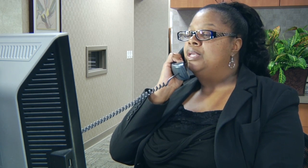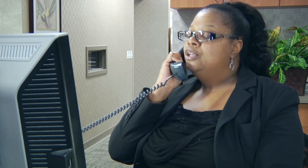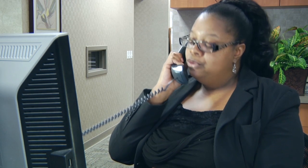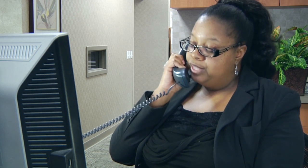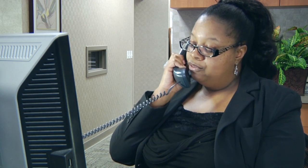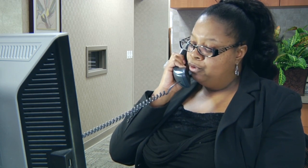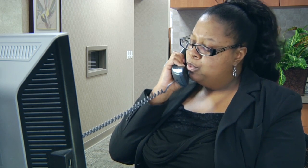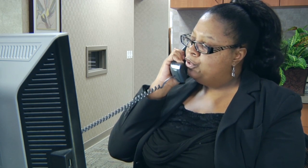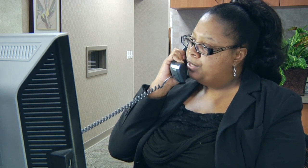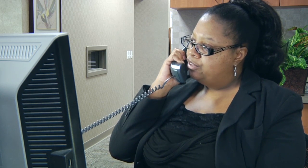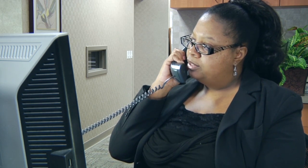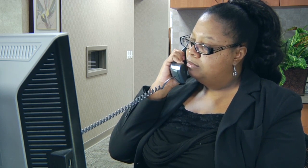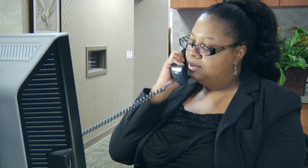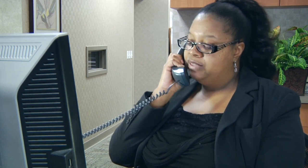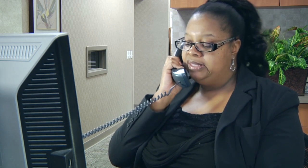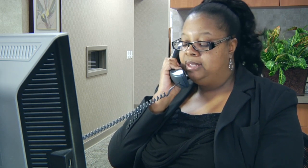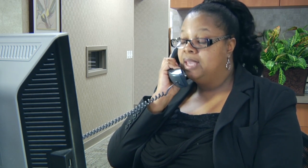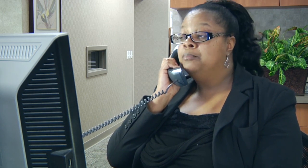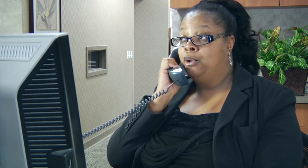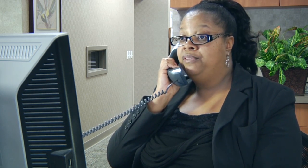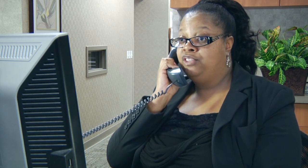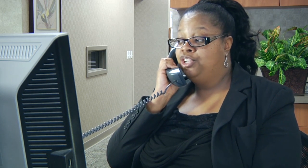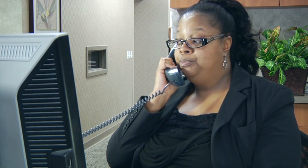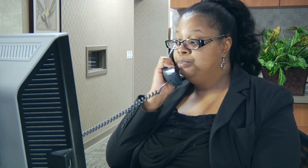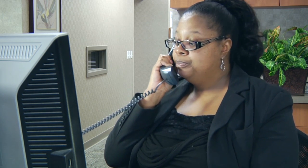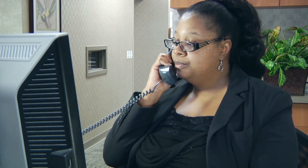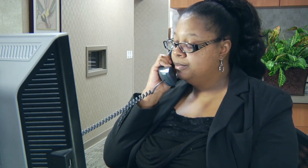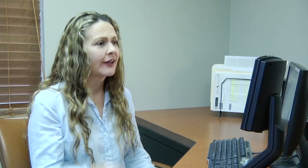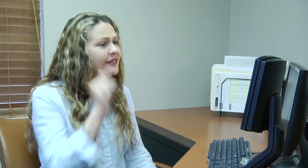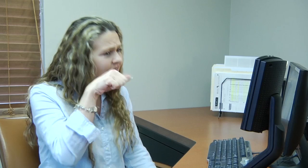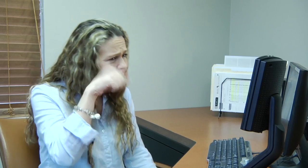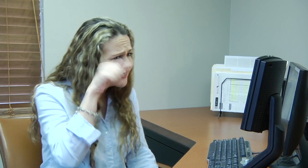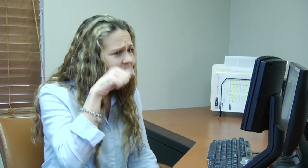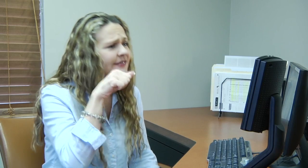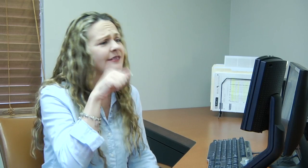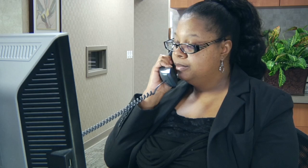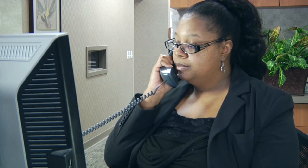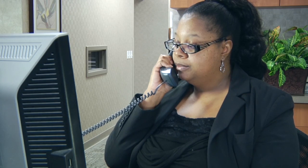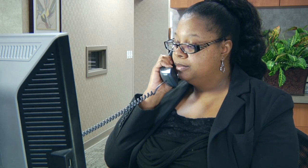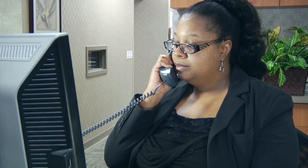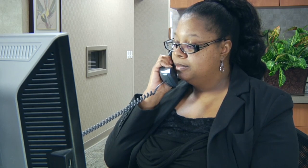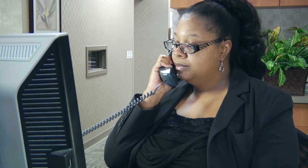Okay. You said frequent urination, fatigue, and blurry vision. Yes.